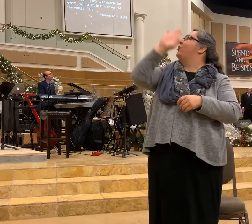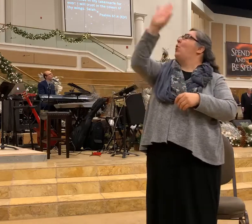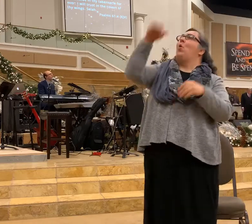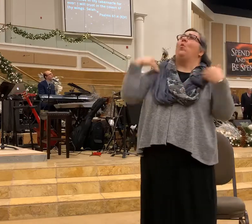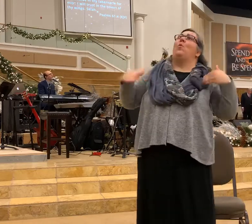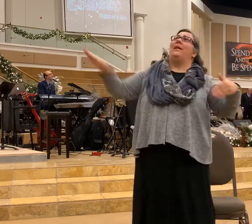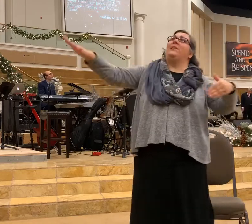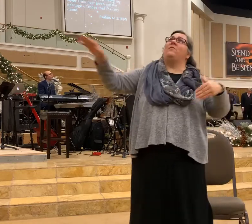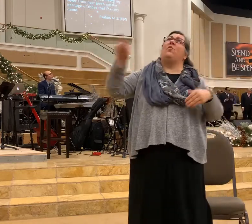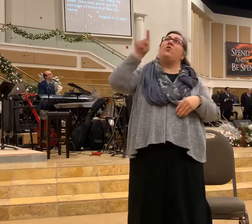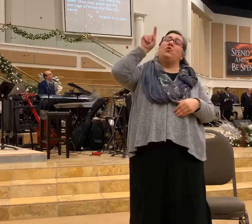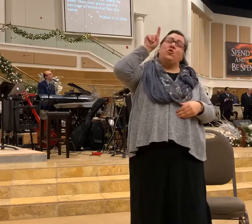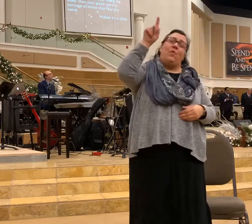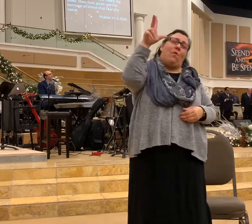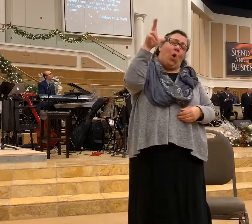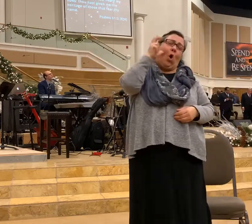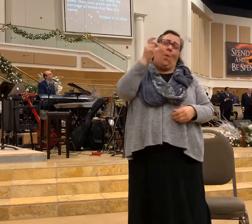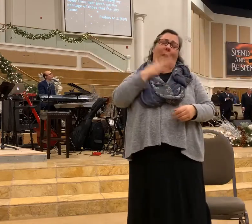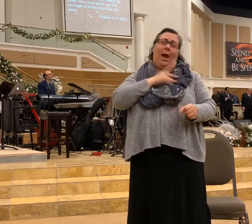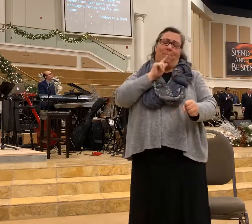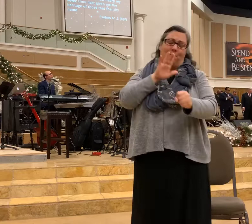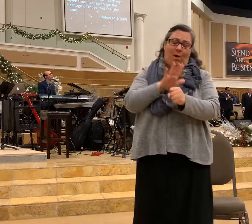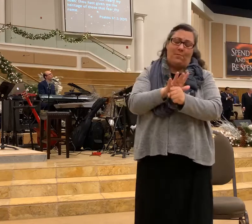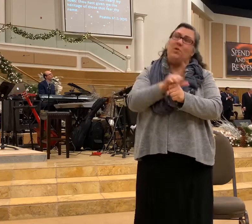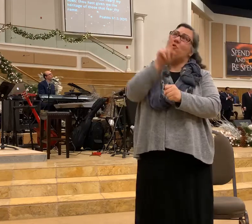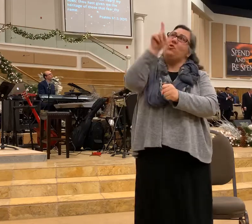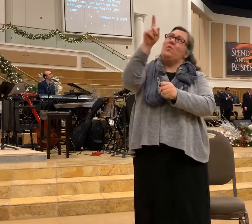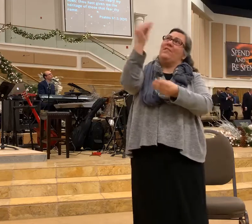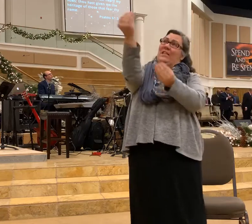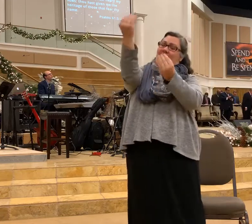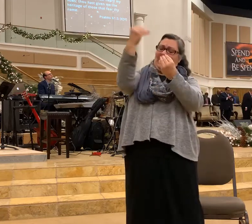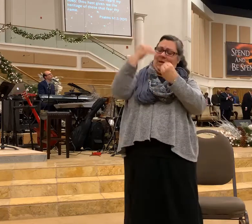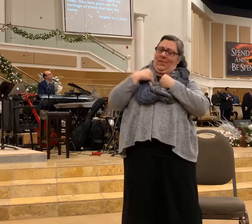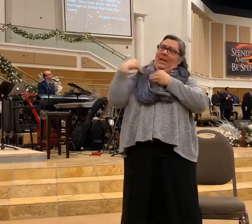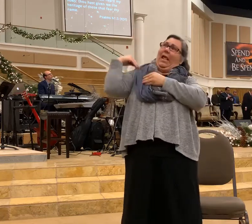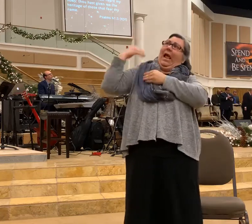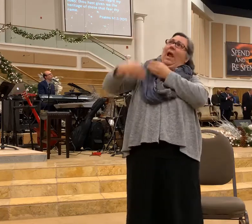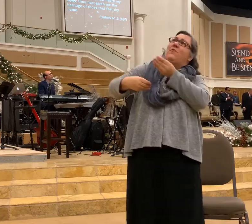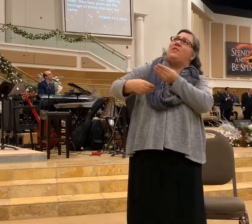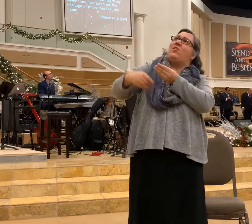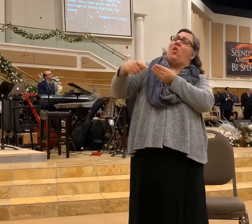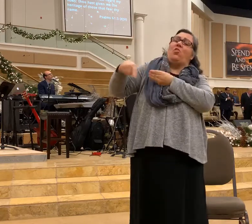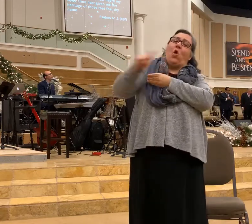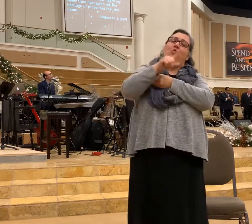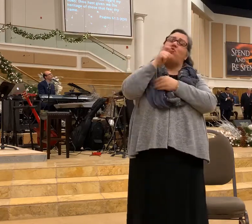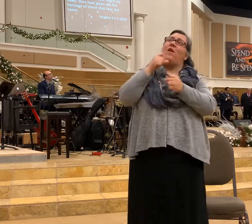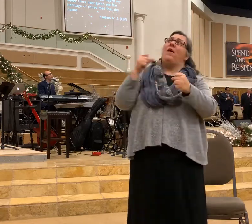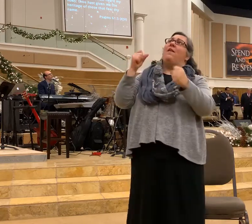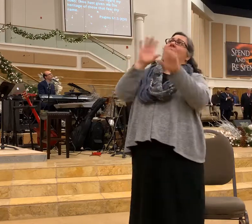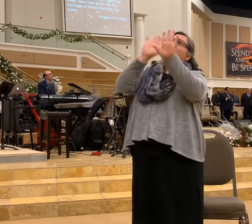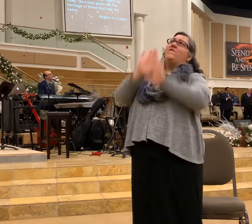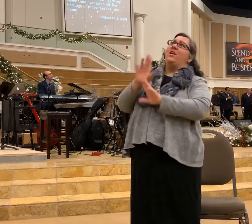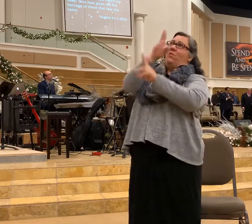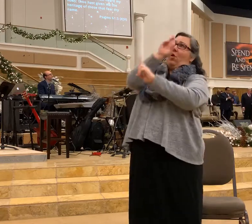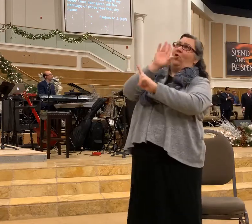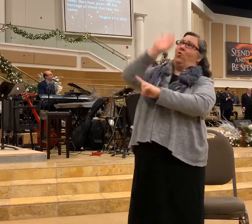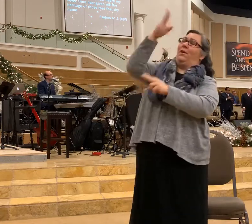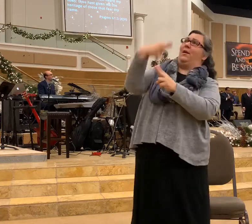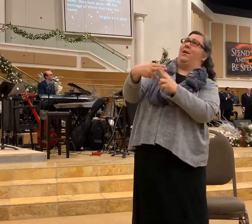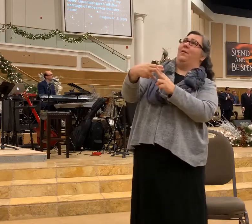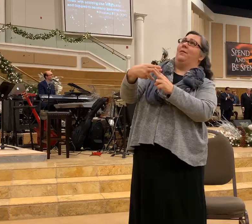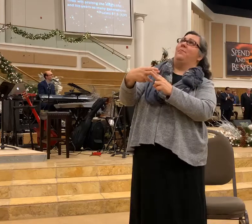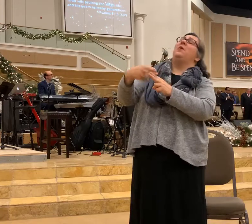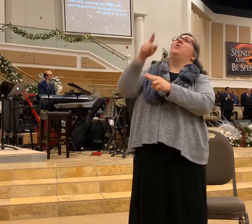hast heard my vows. Thou hast given me the heritage of those that fear thy name. And thou